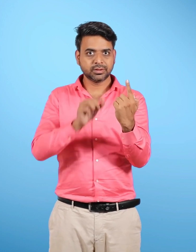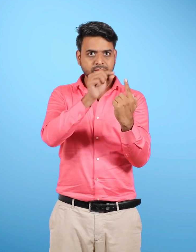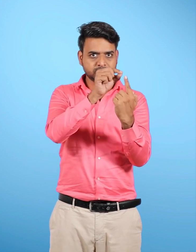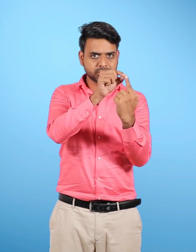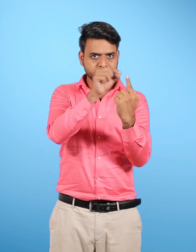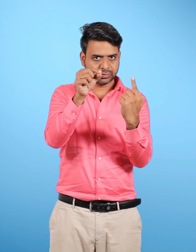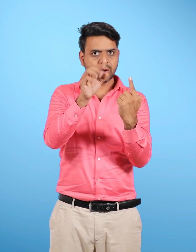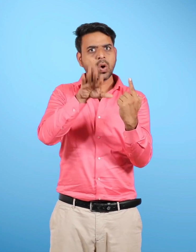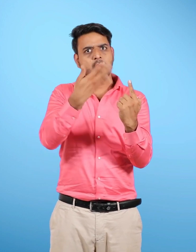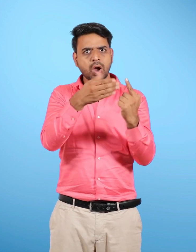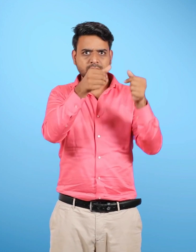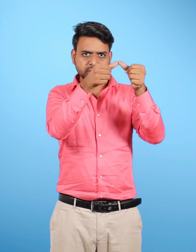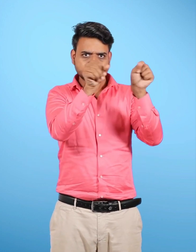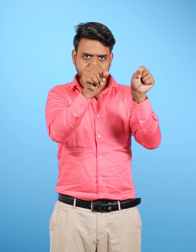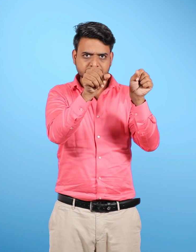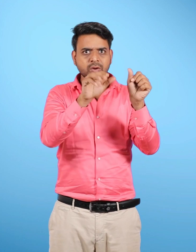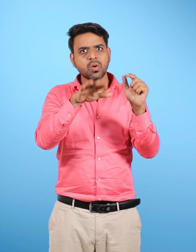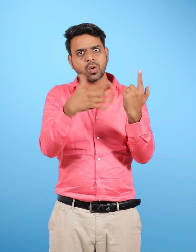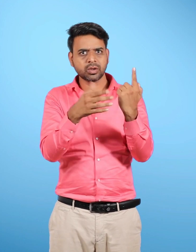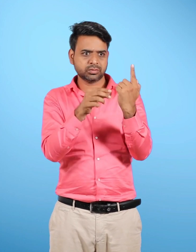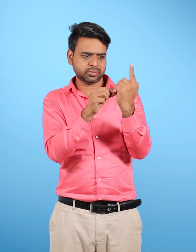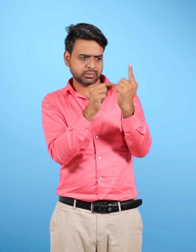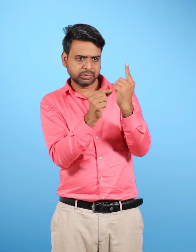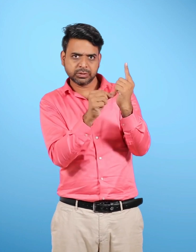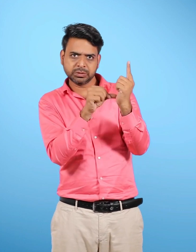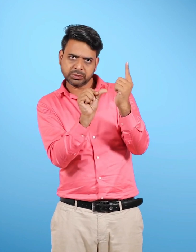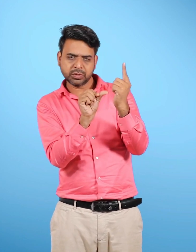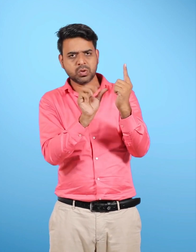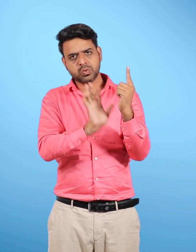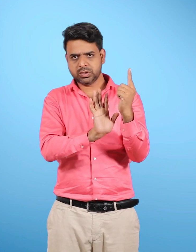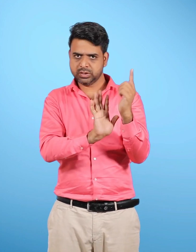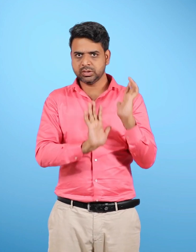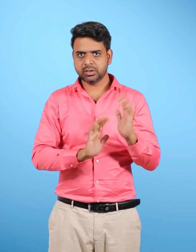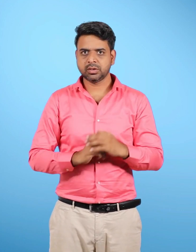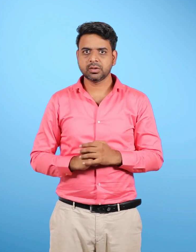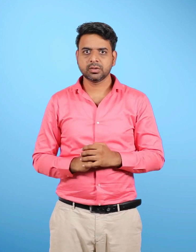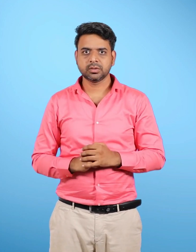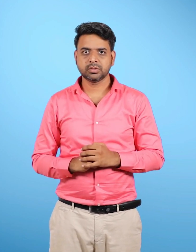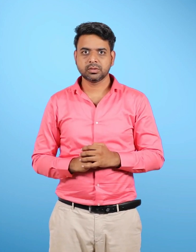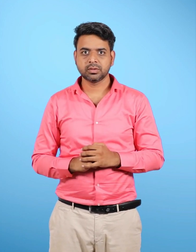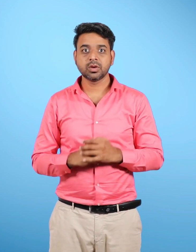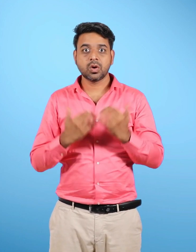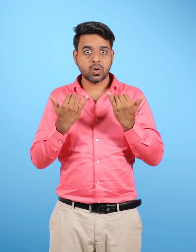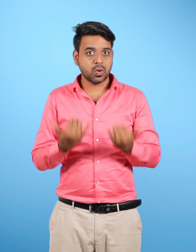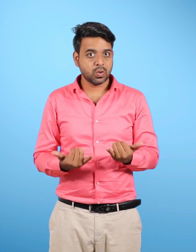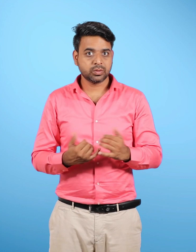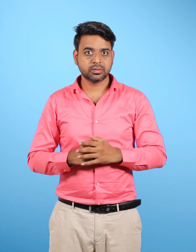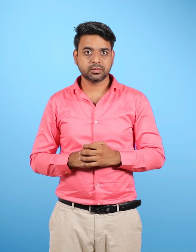Now, connect the wires fixed to the bulb with those attached to the cell in 6 different ways.